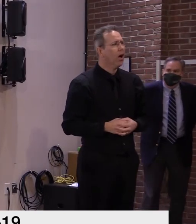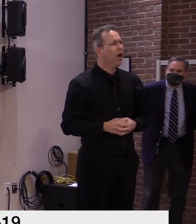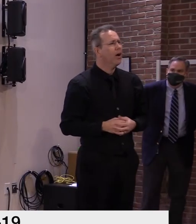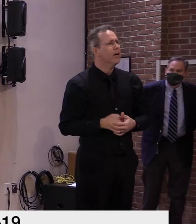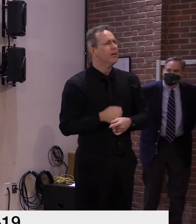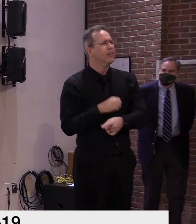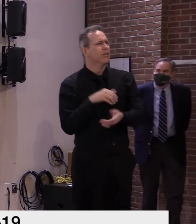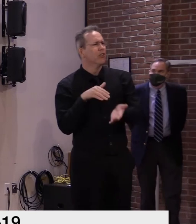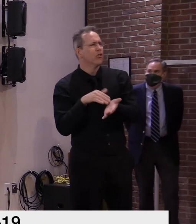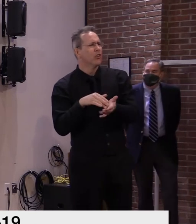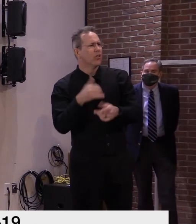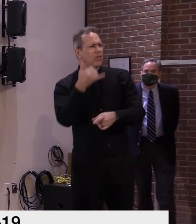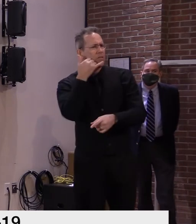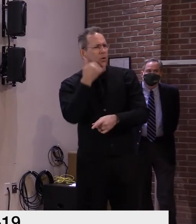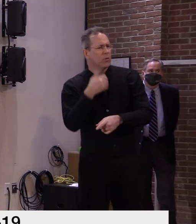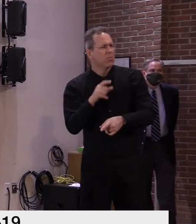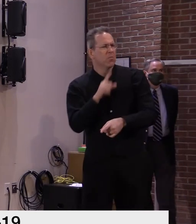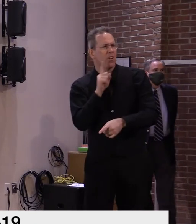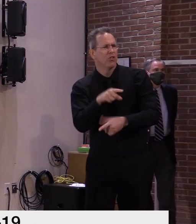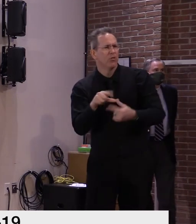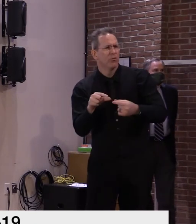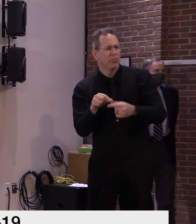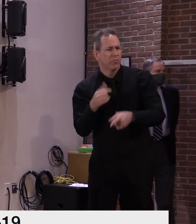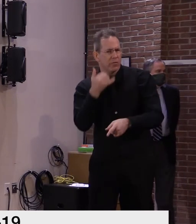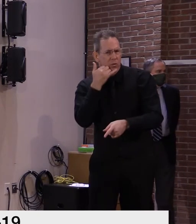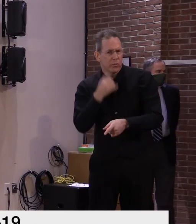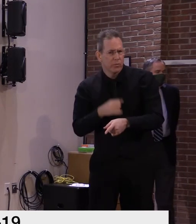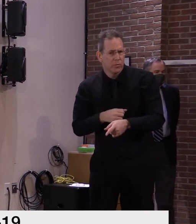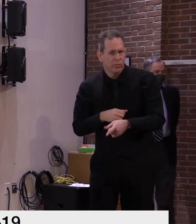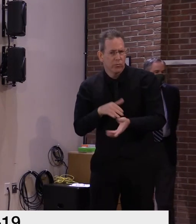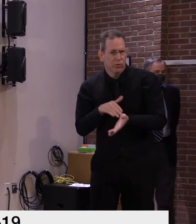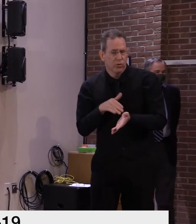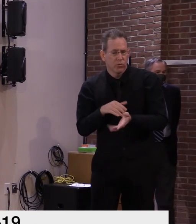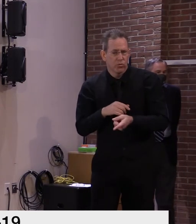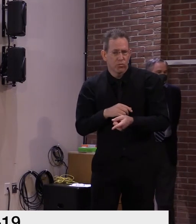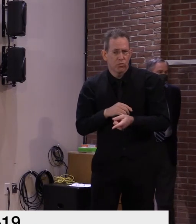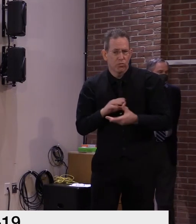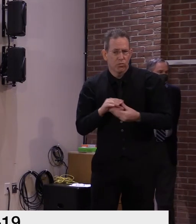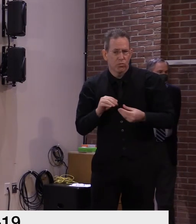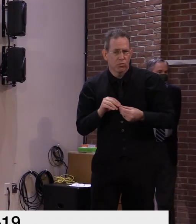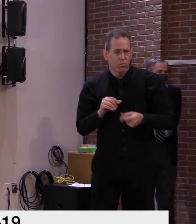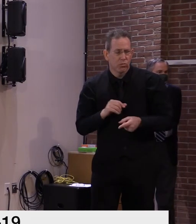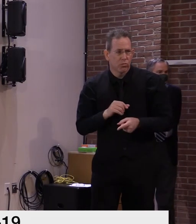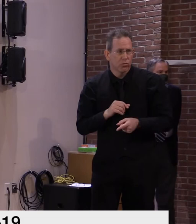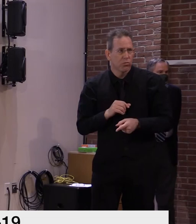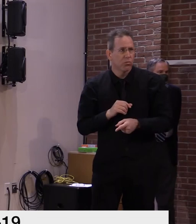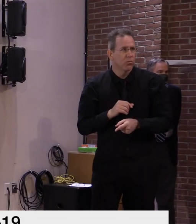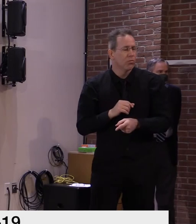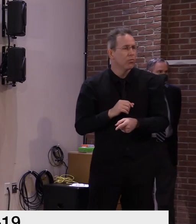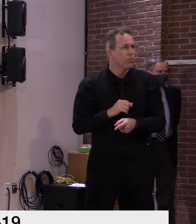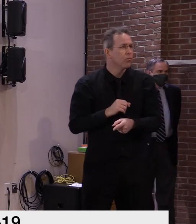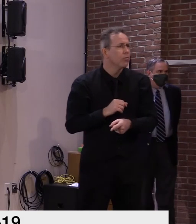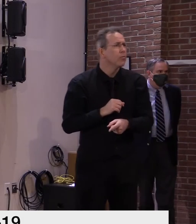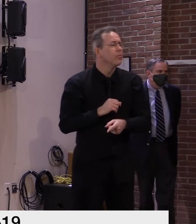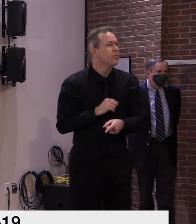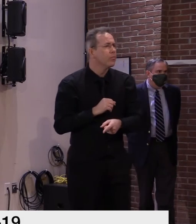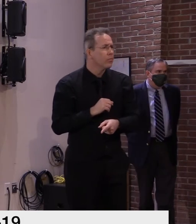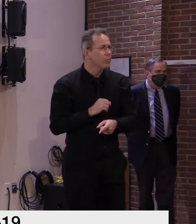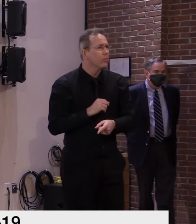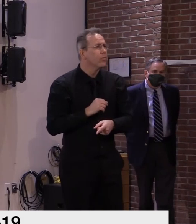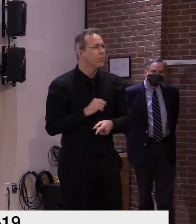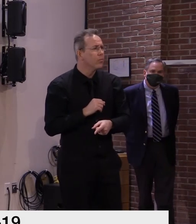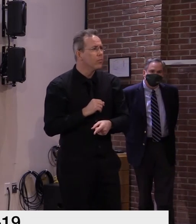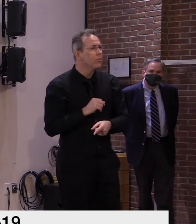answer that one. So there is a degree of natural immunity